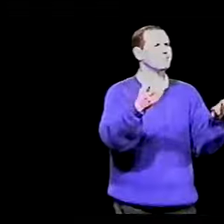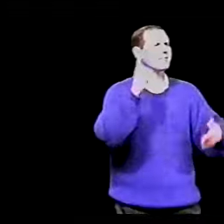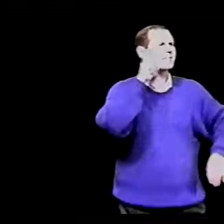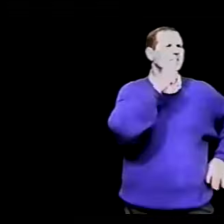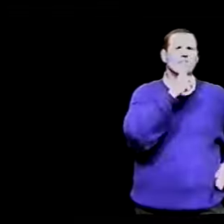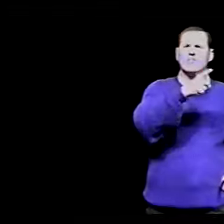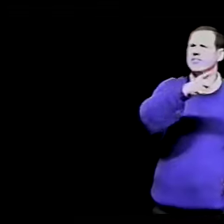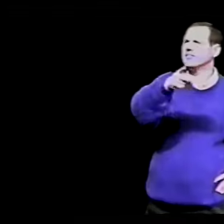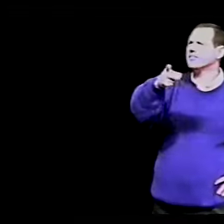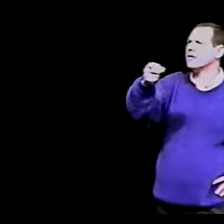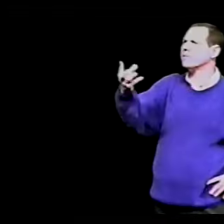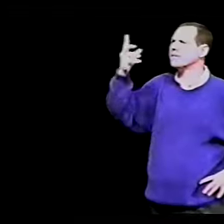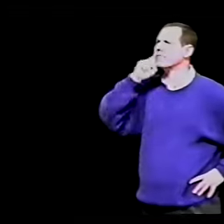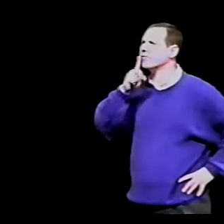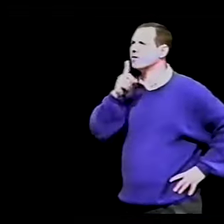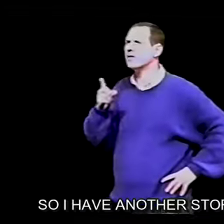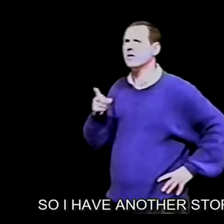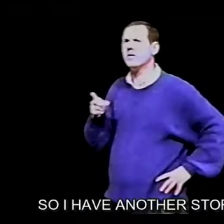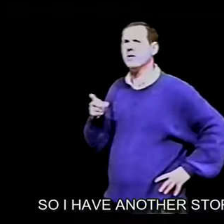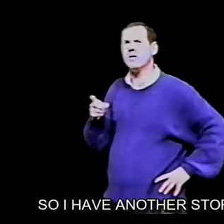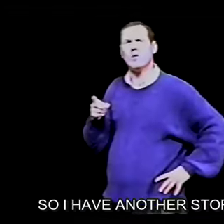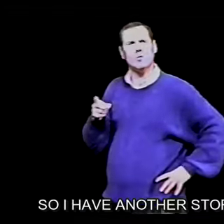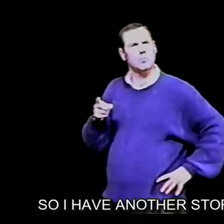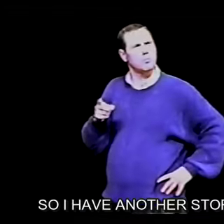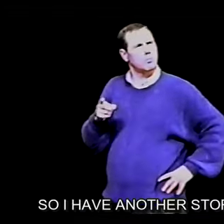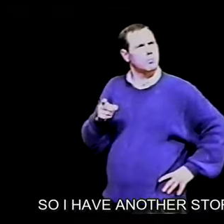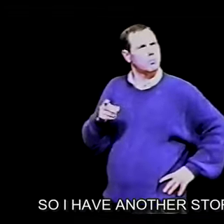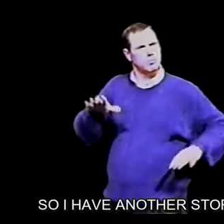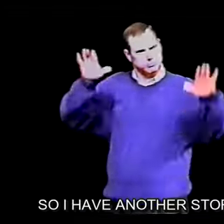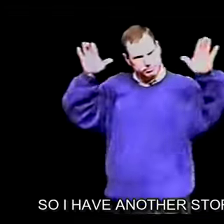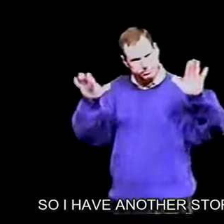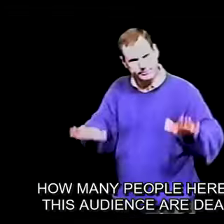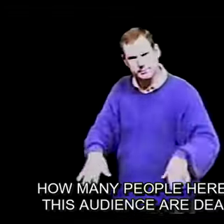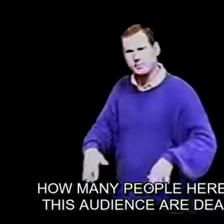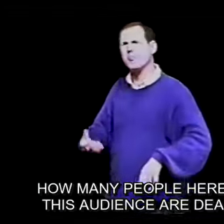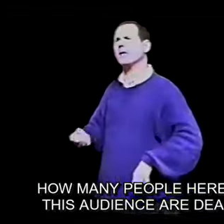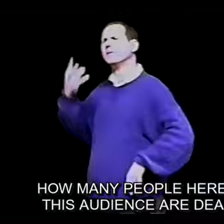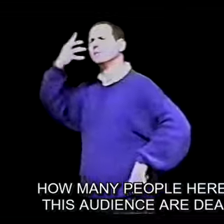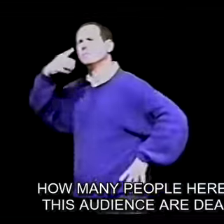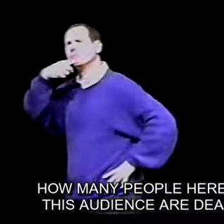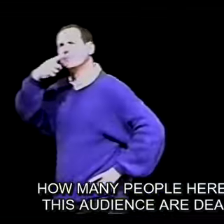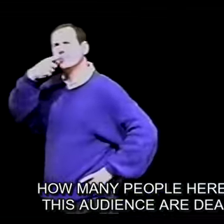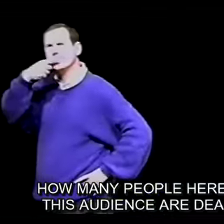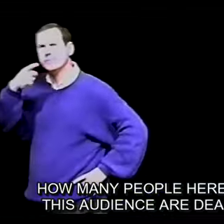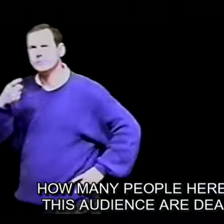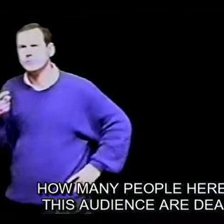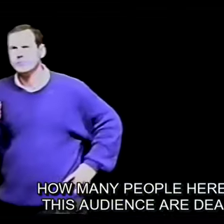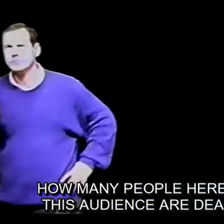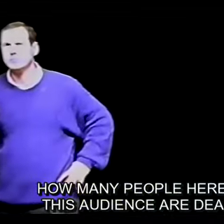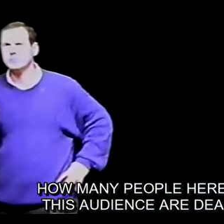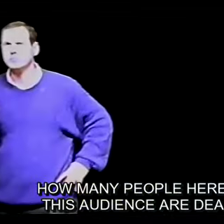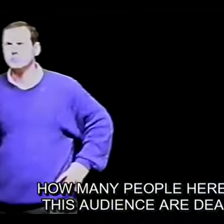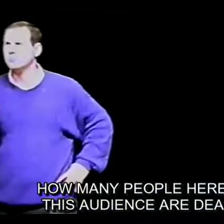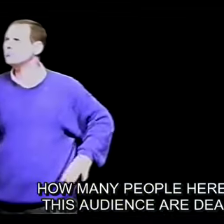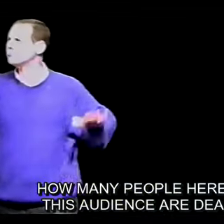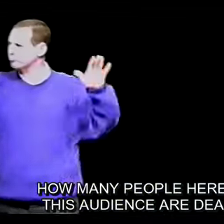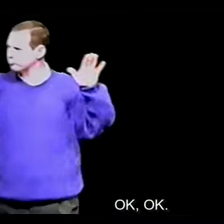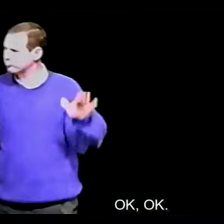So I have another story. How many people here in this audience are deaf? Okay. How many are hearing?